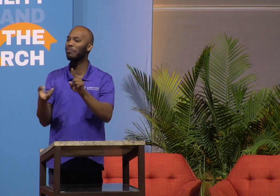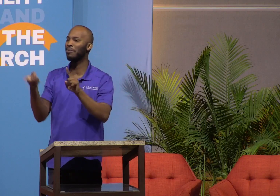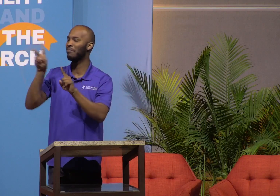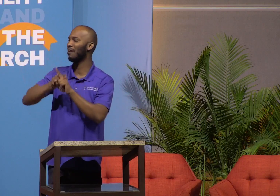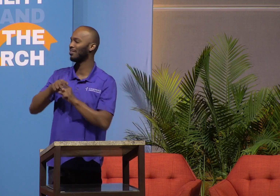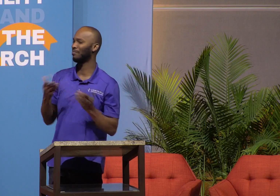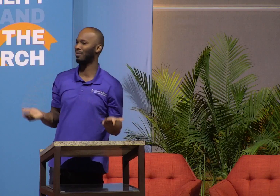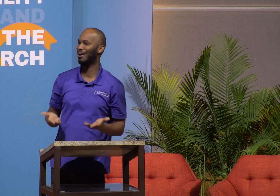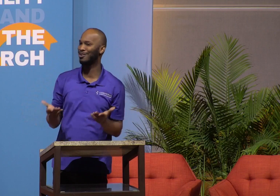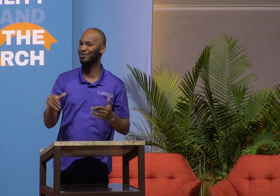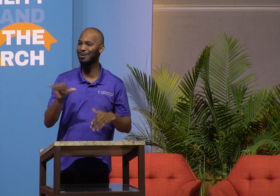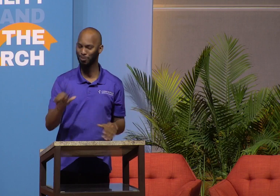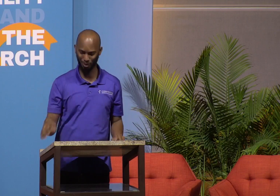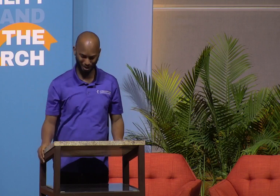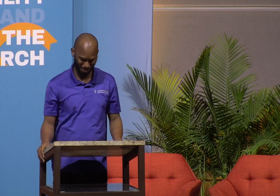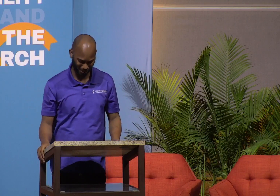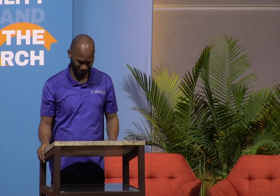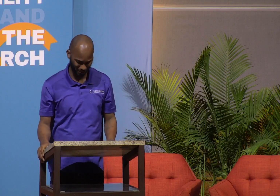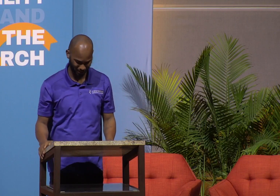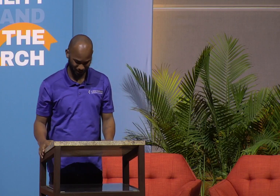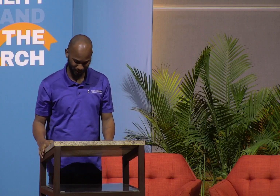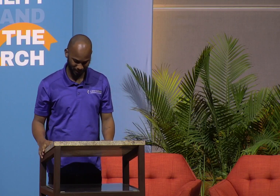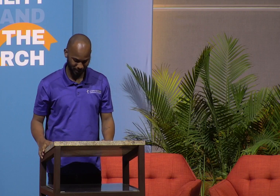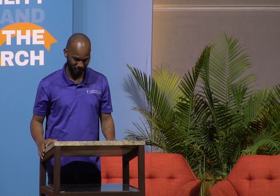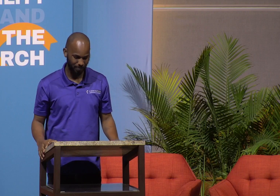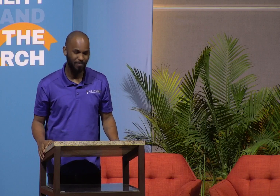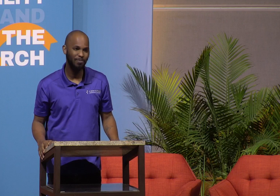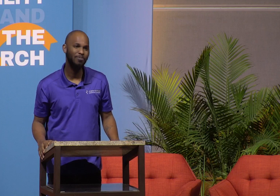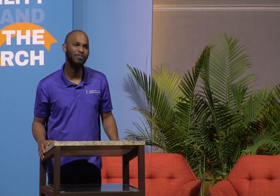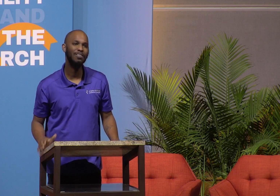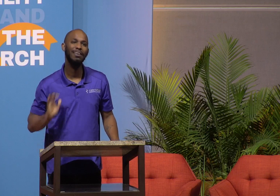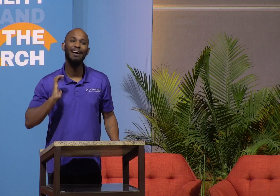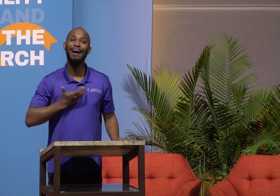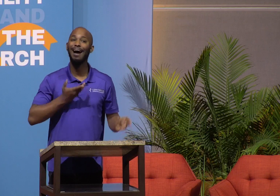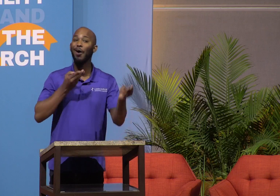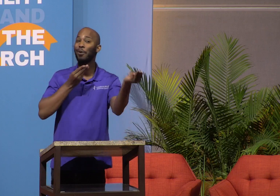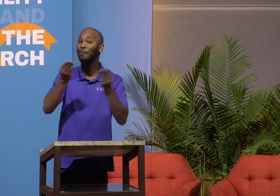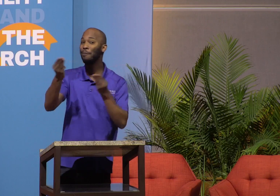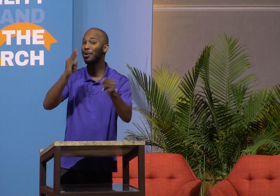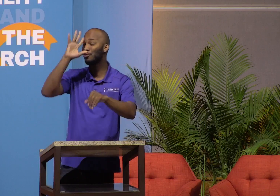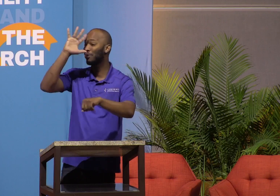even try to learn that culture. That needs to be applied here in our own backyard.